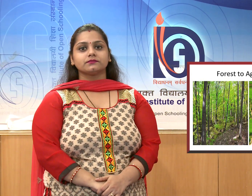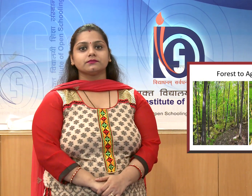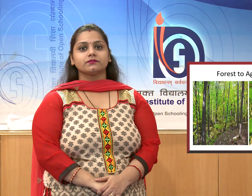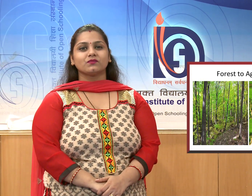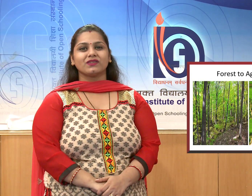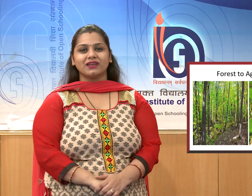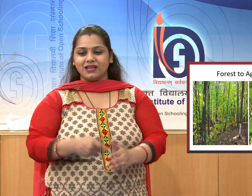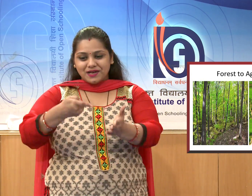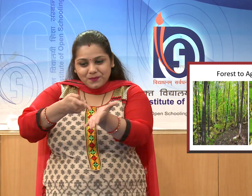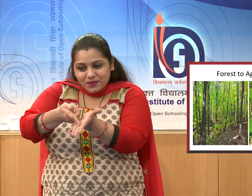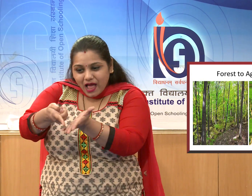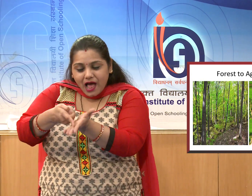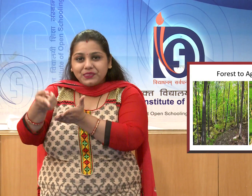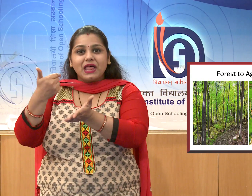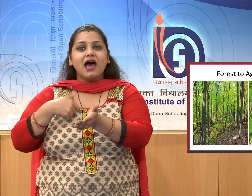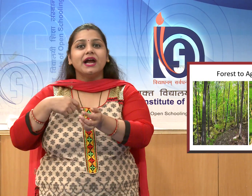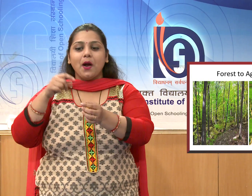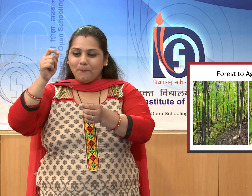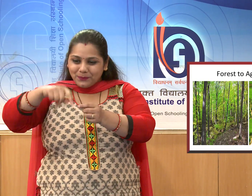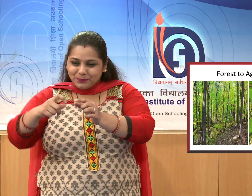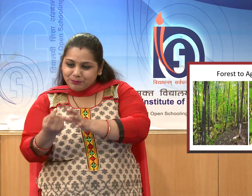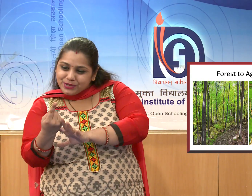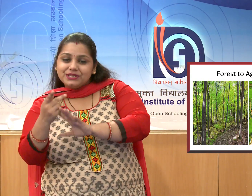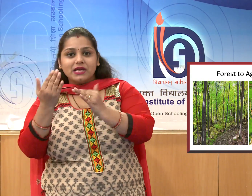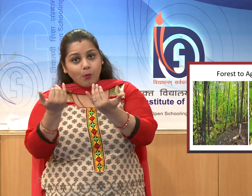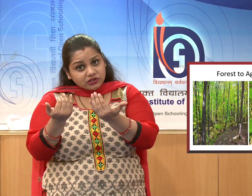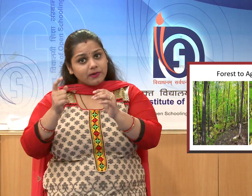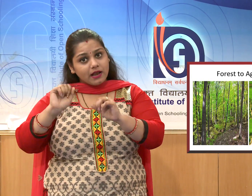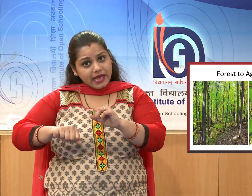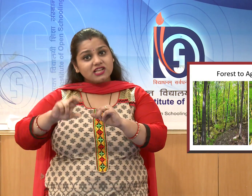Fertility of the land was also taken into account.